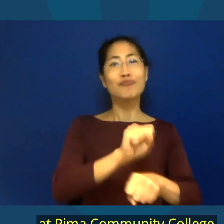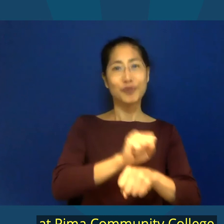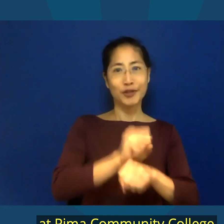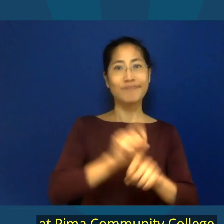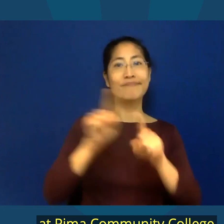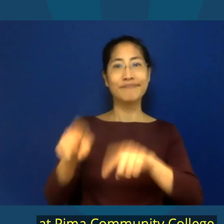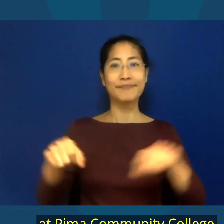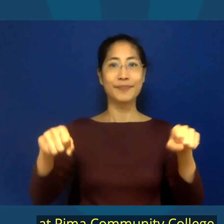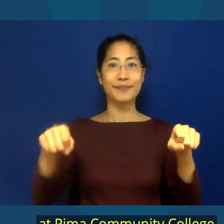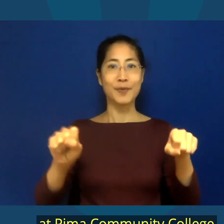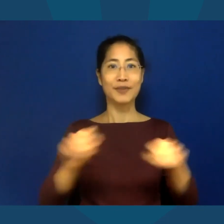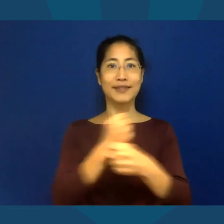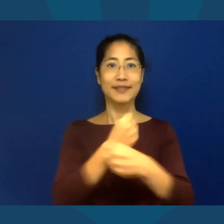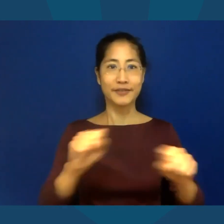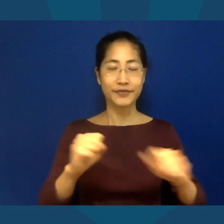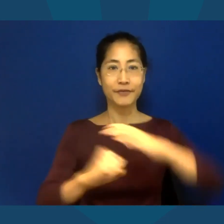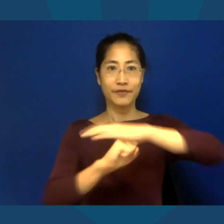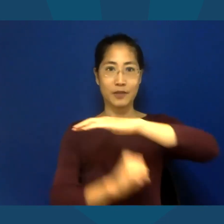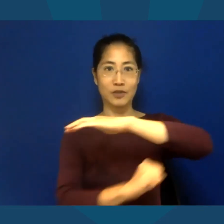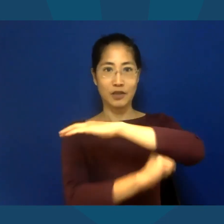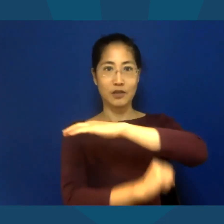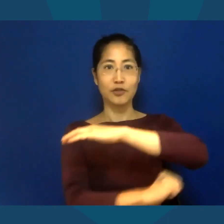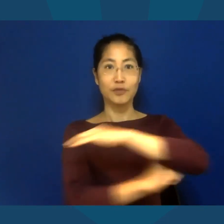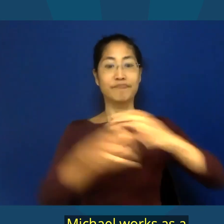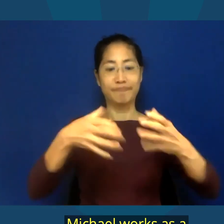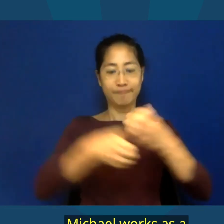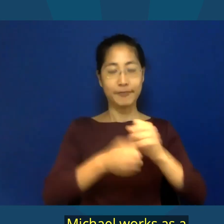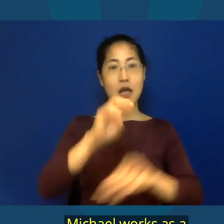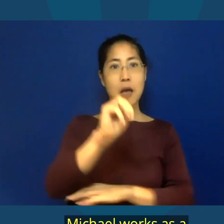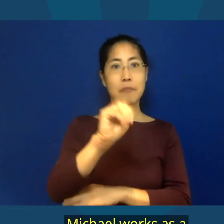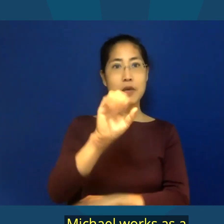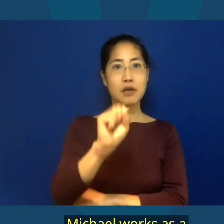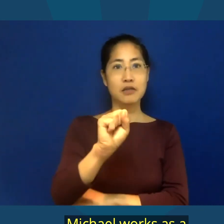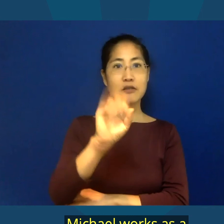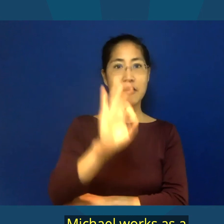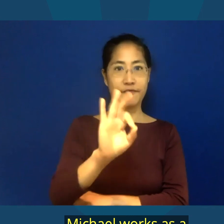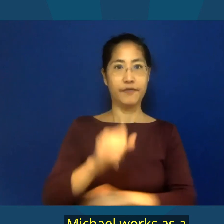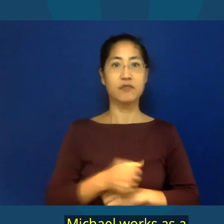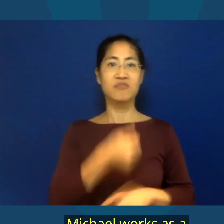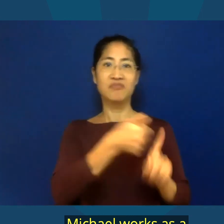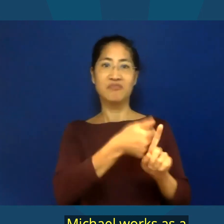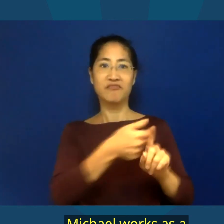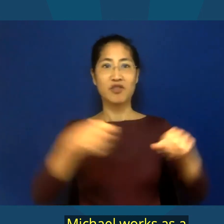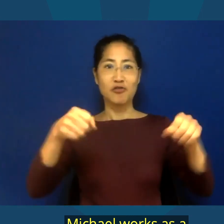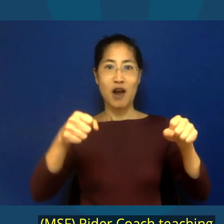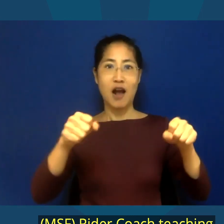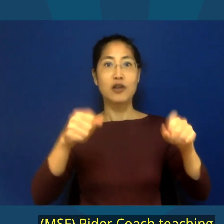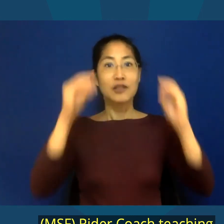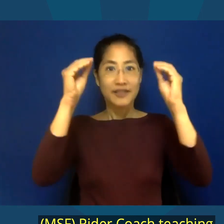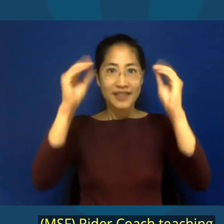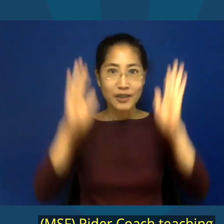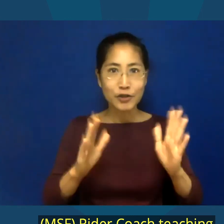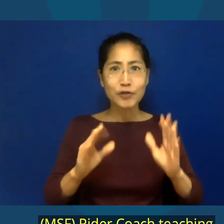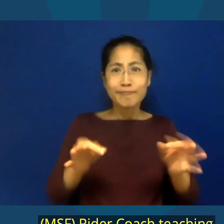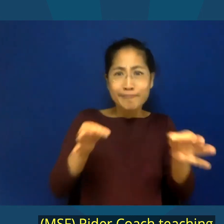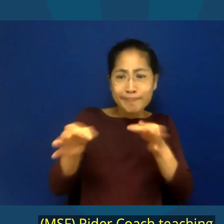mid-'80s. In his weekend spare time, Michael works as a Motorcycle Safety Foundation,